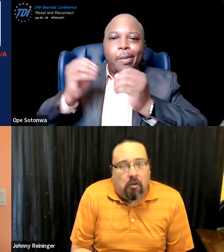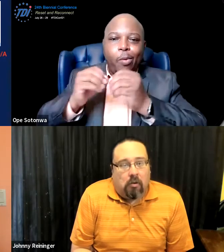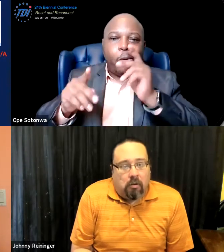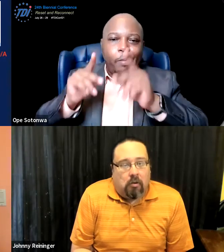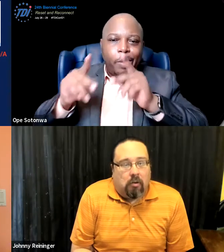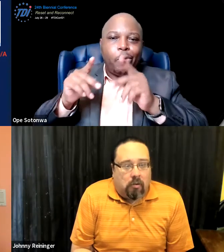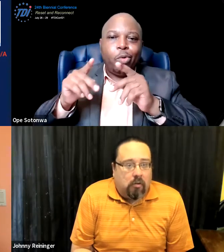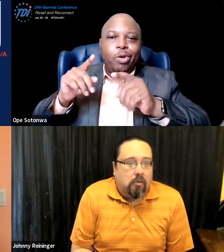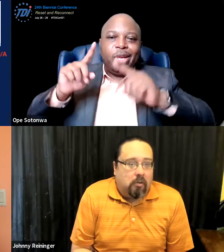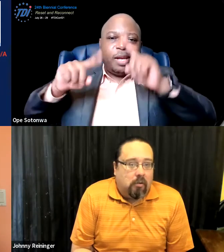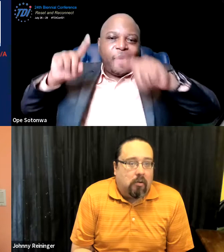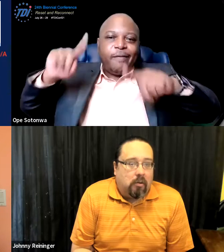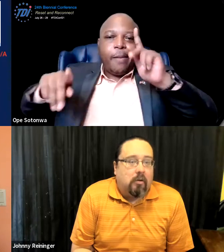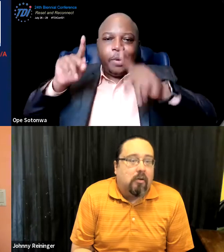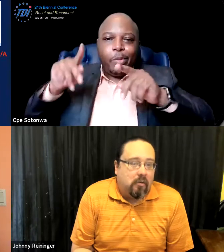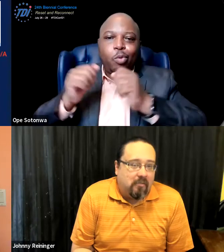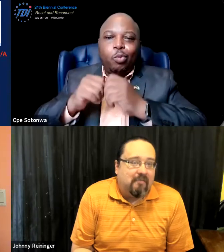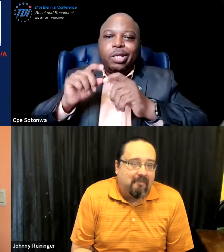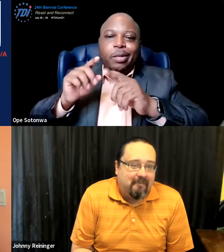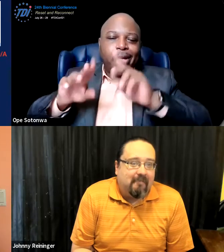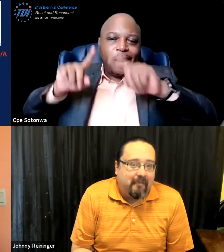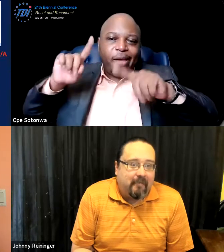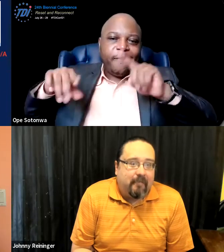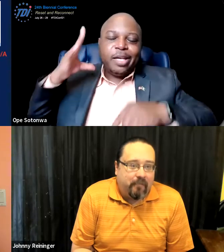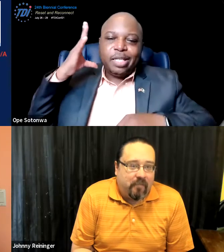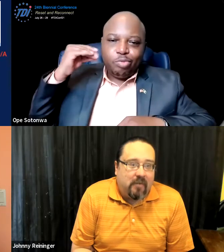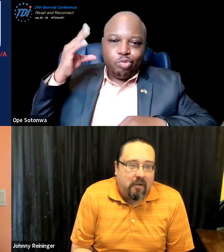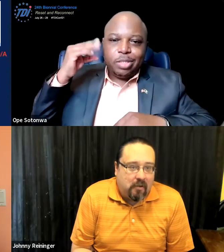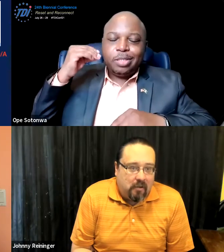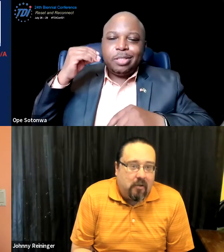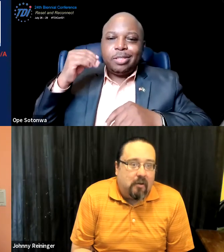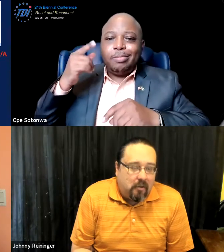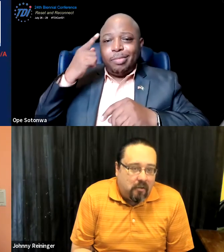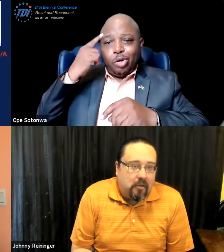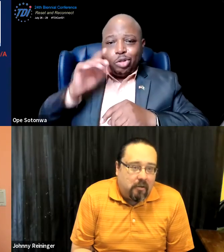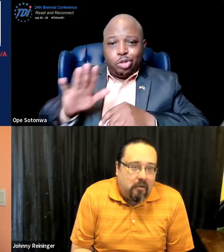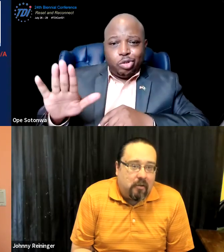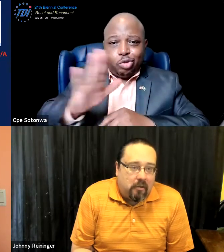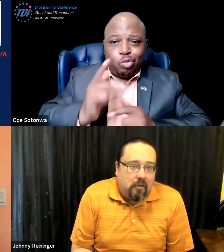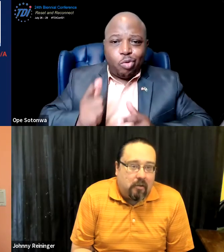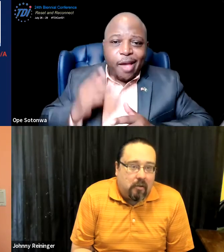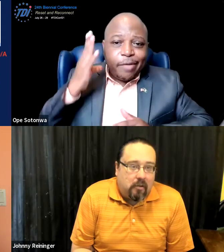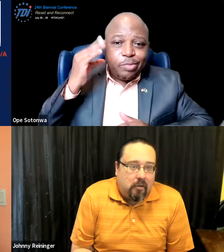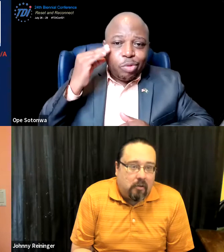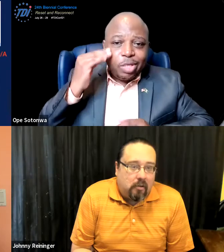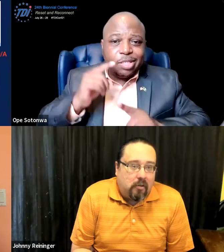they need to hire more people of color, more diverse people with diverse experiences,